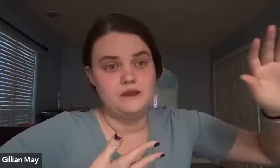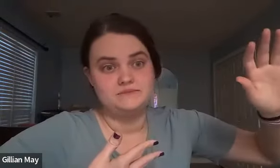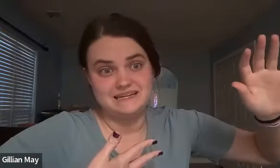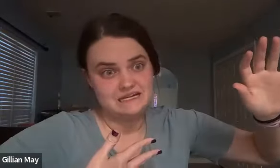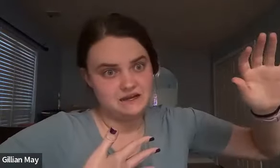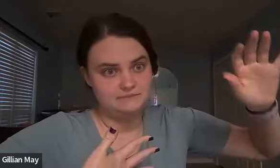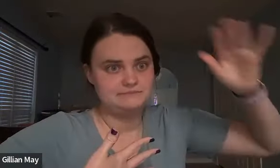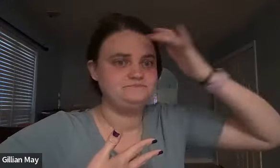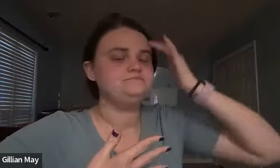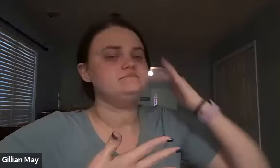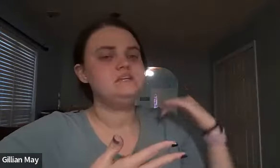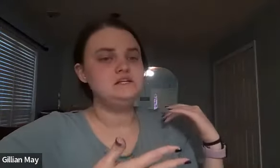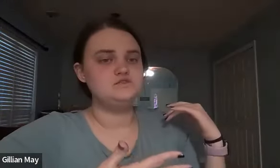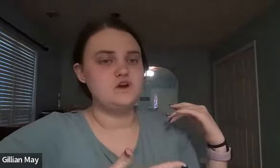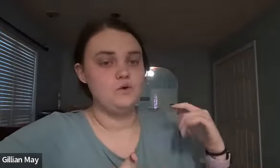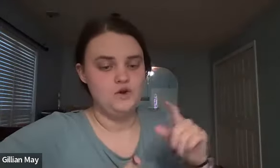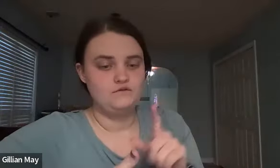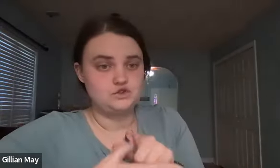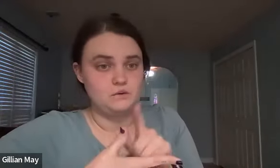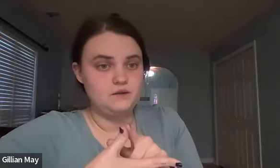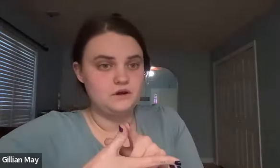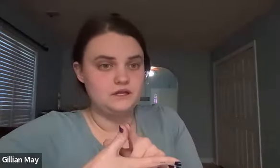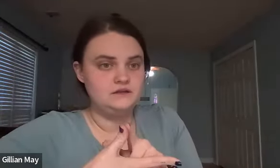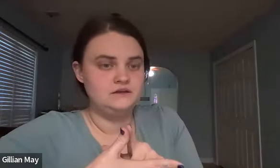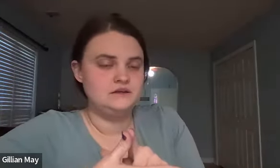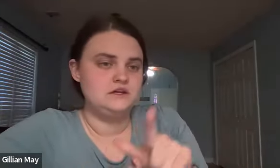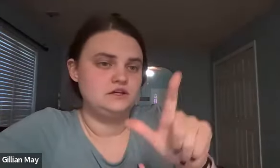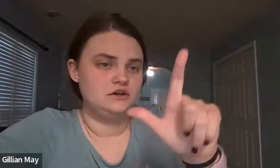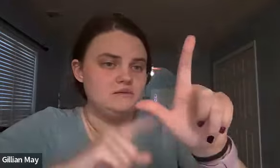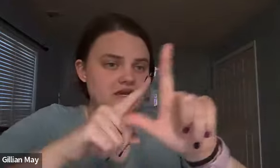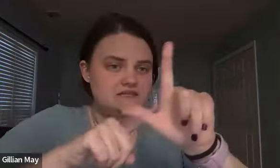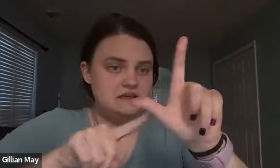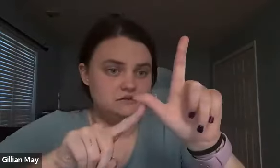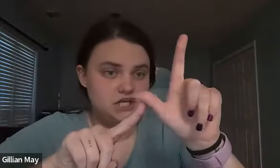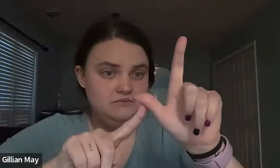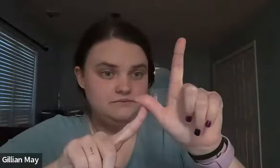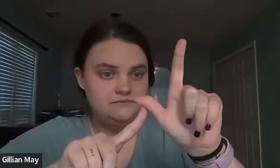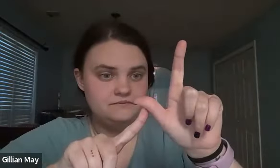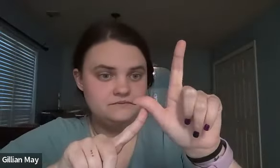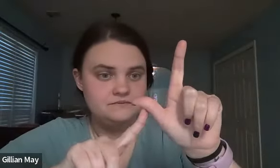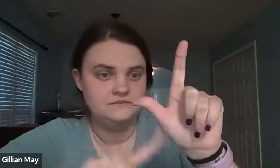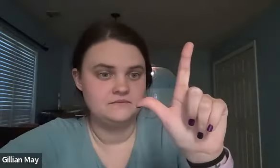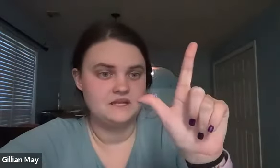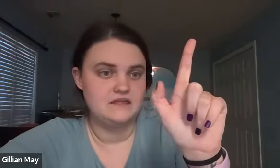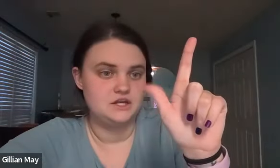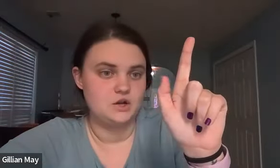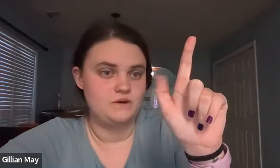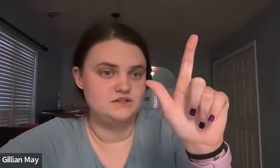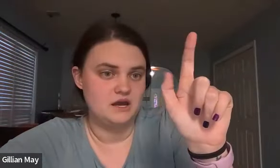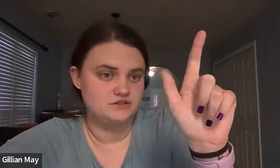up to 99. So for 21, you're going to make this L shape, and then you're going to bounce your